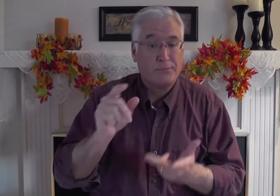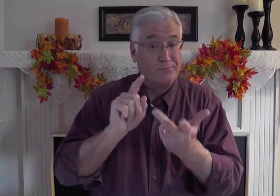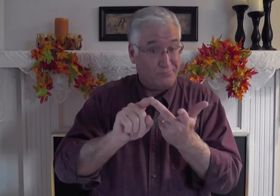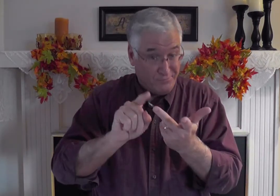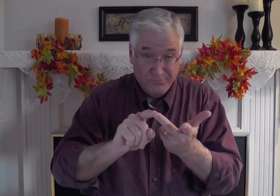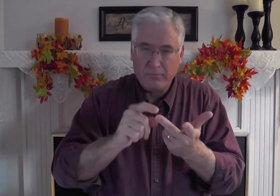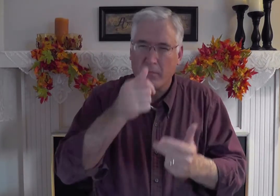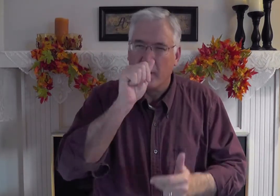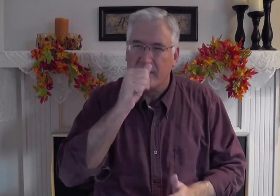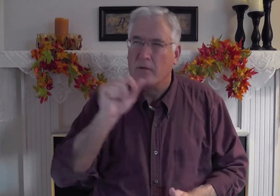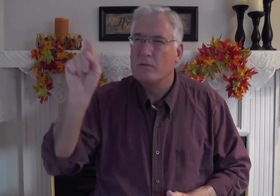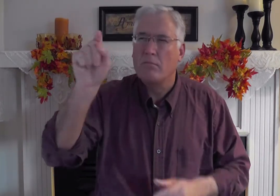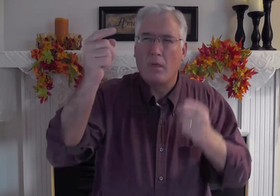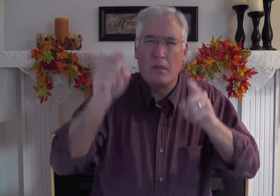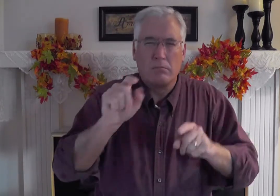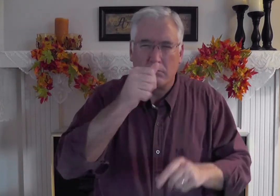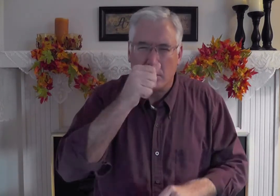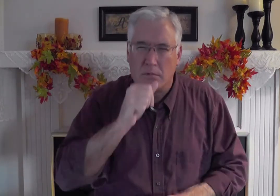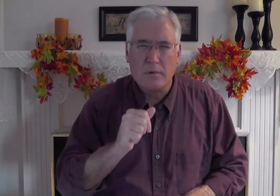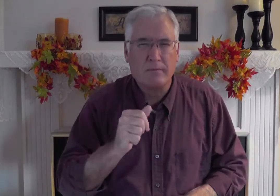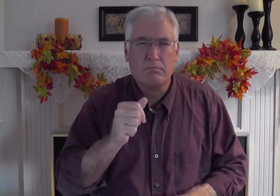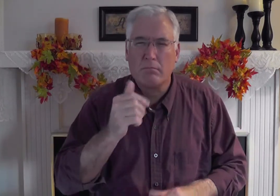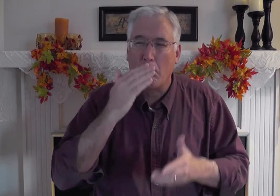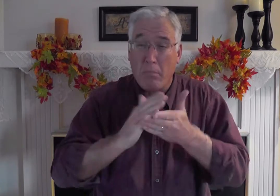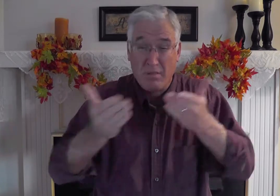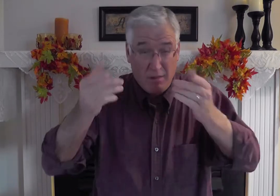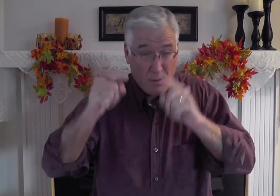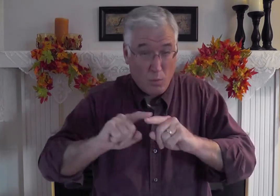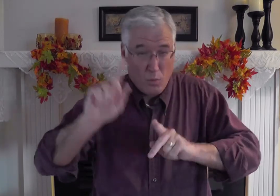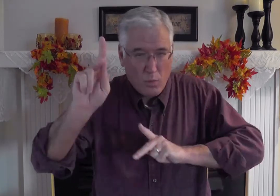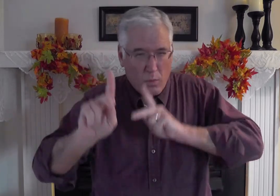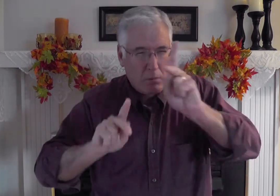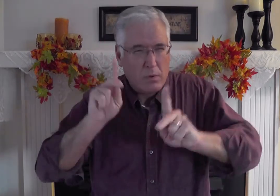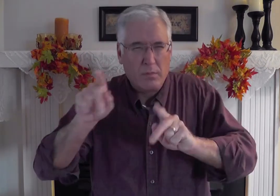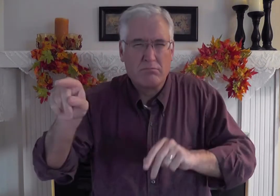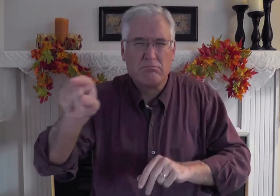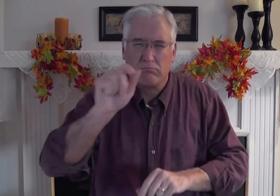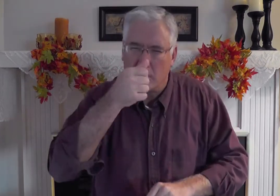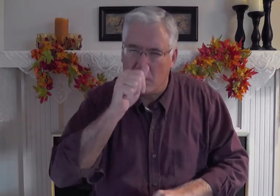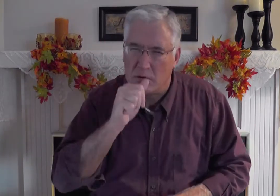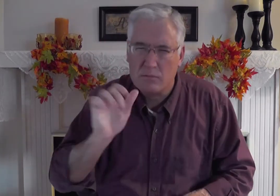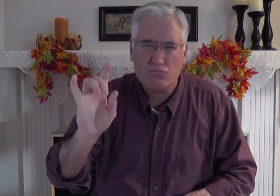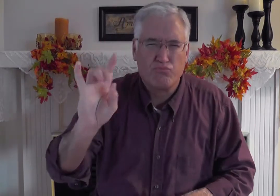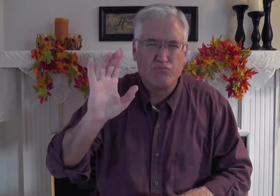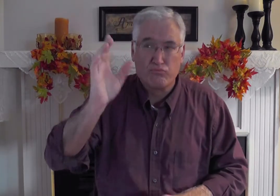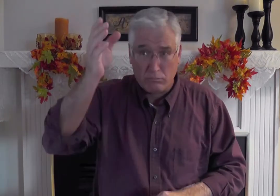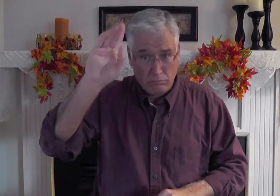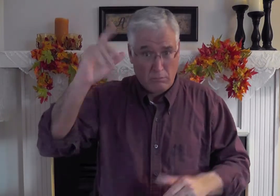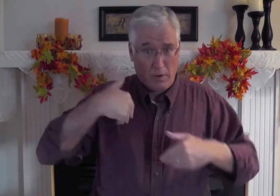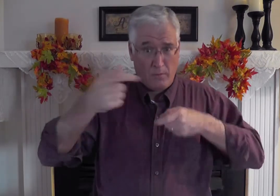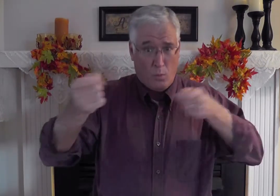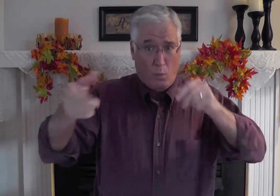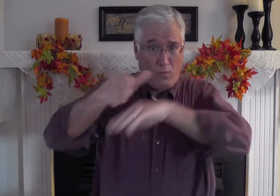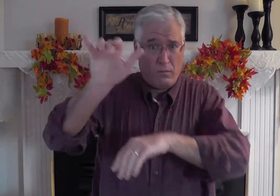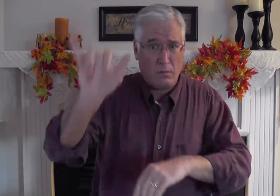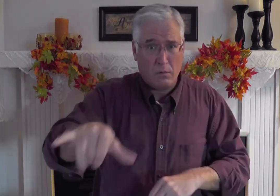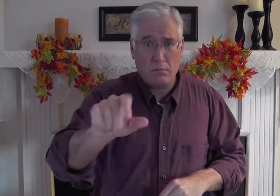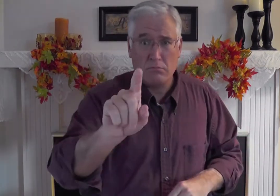God have control over all sinning? And what about suffering? Could God have control over all that? What about